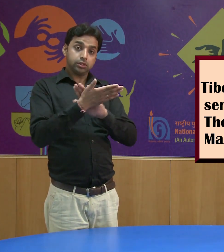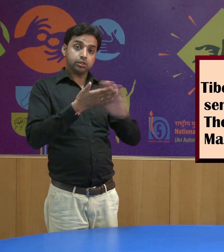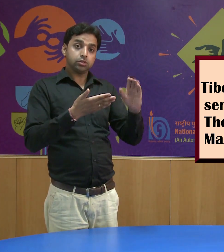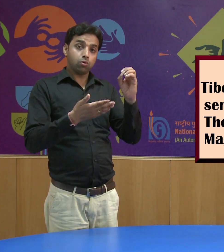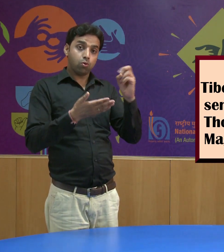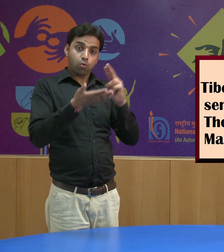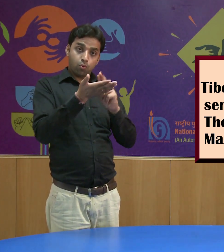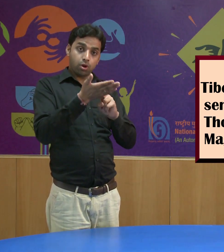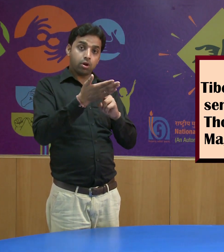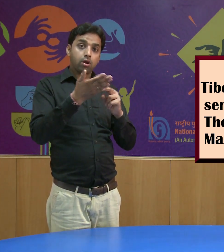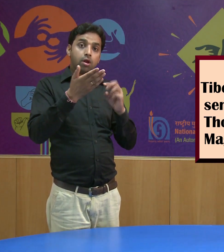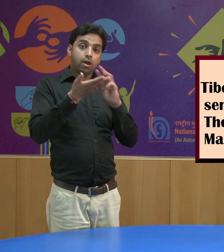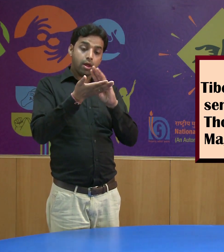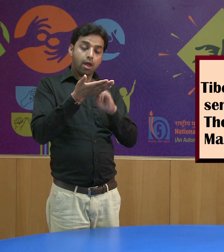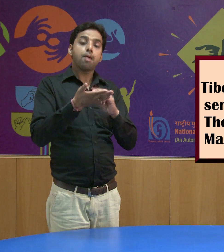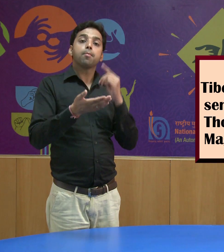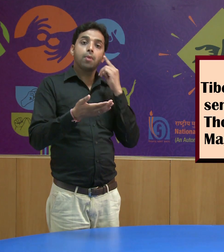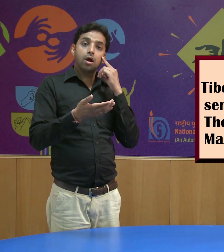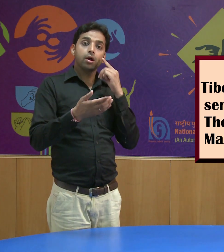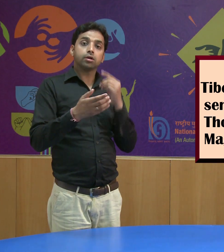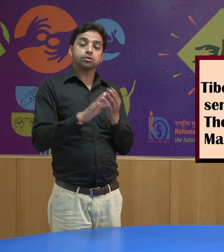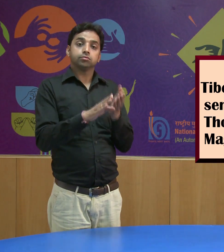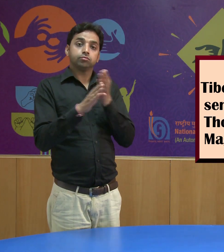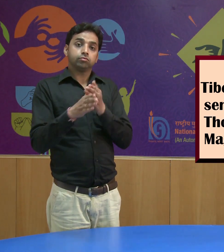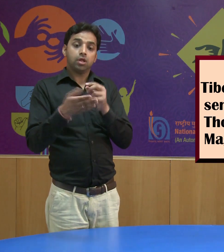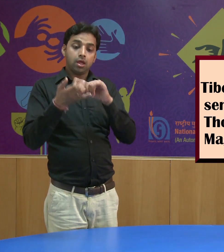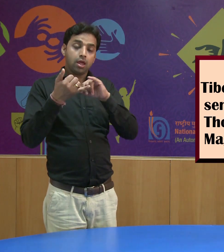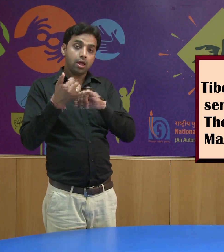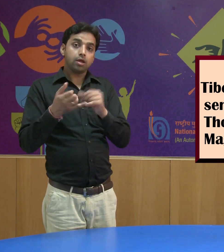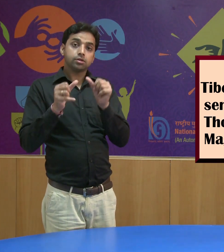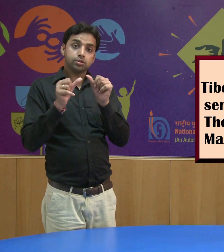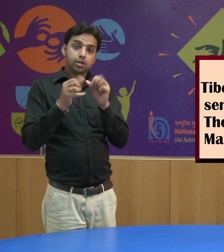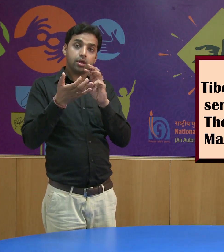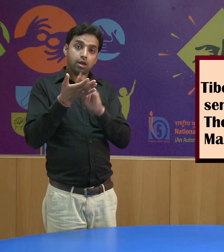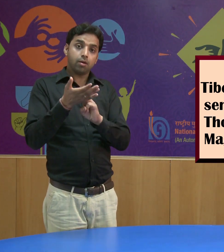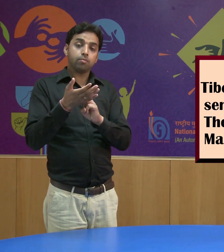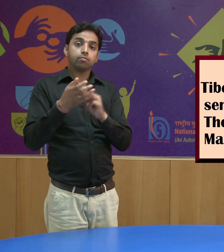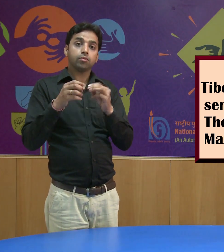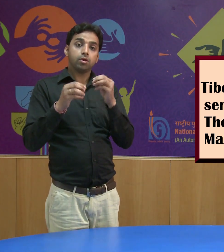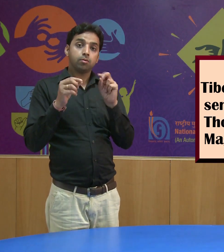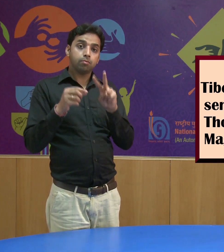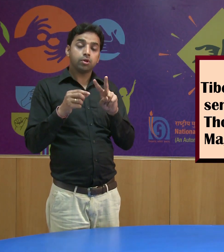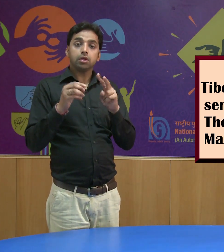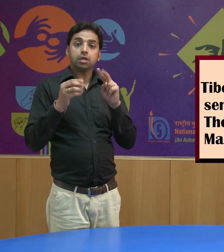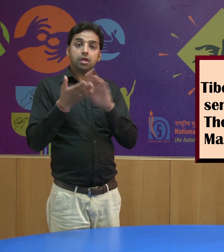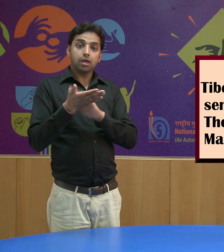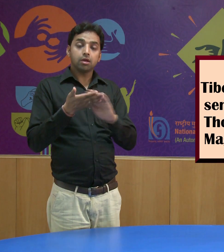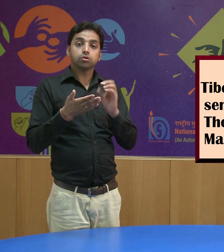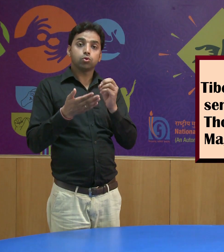Sambodh to